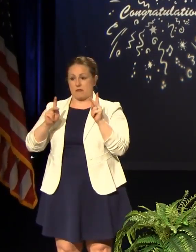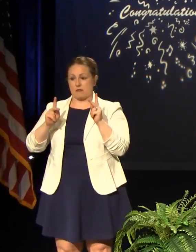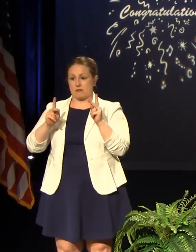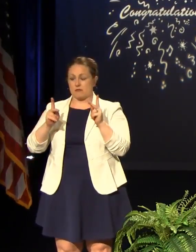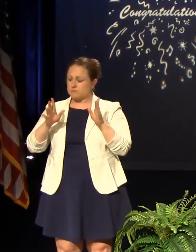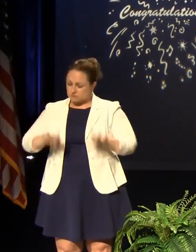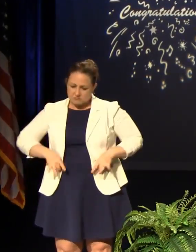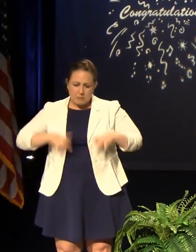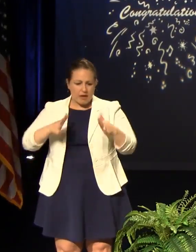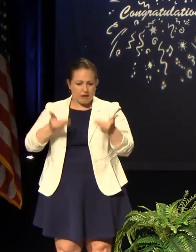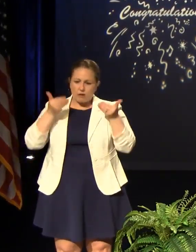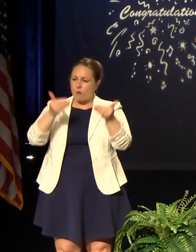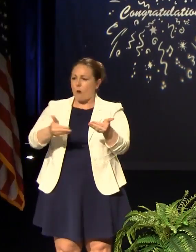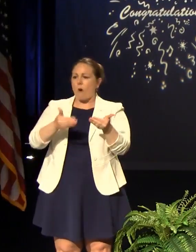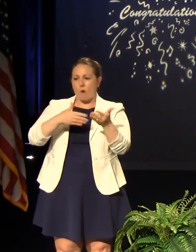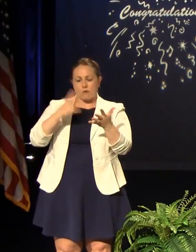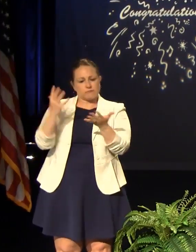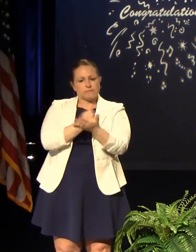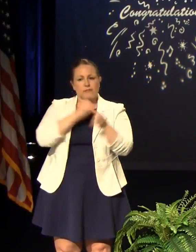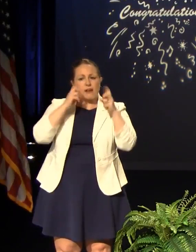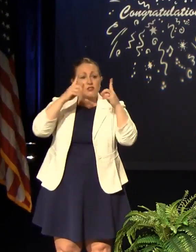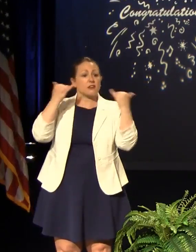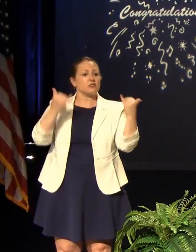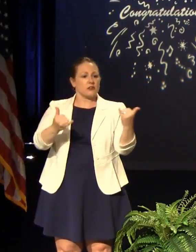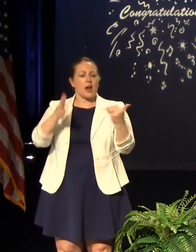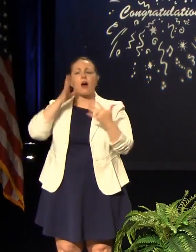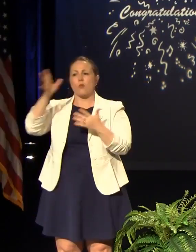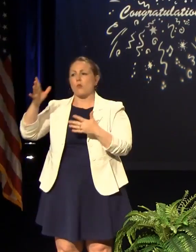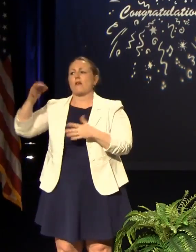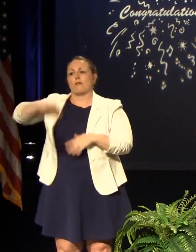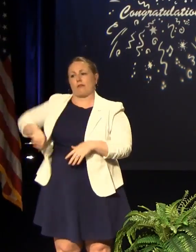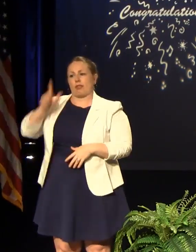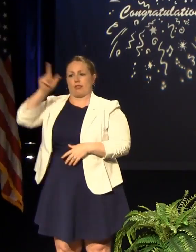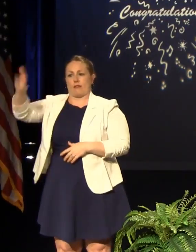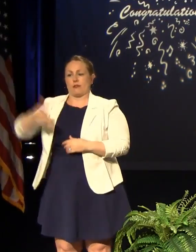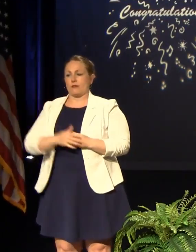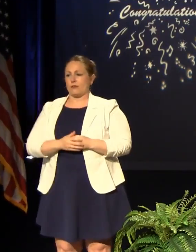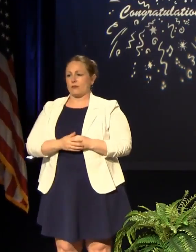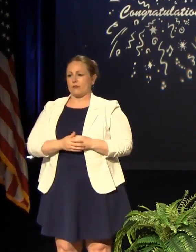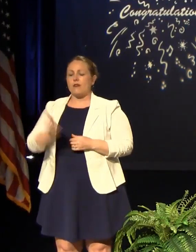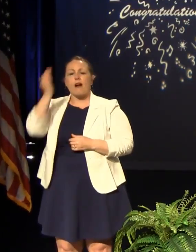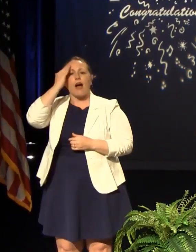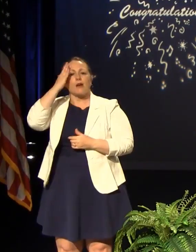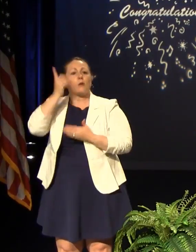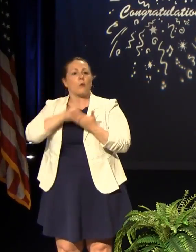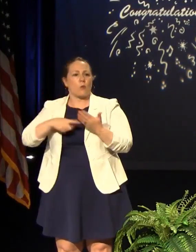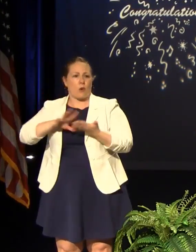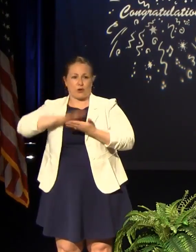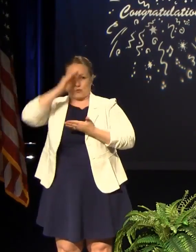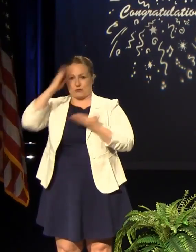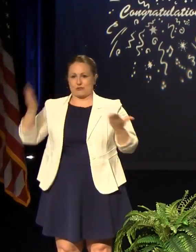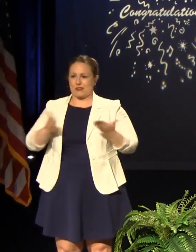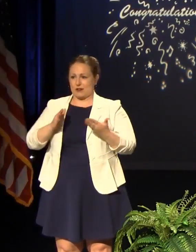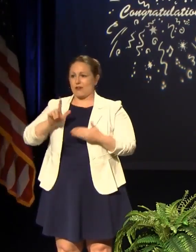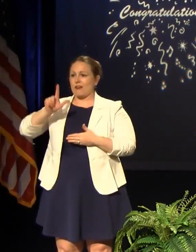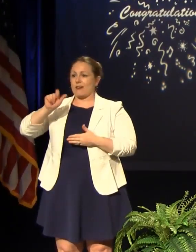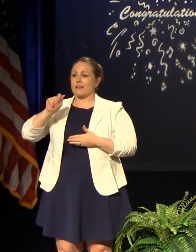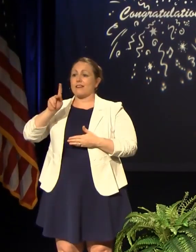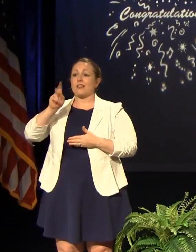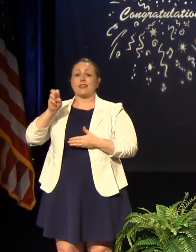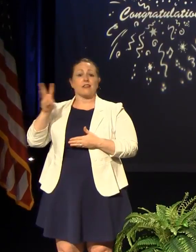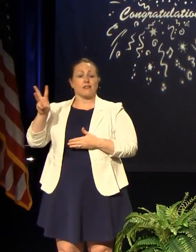future. I know what you learned in Lakeview. You are prepared for a world with